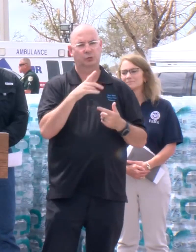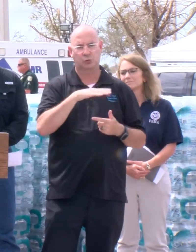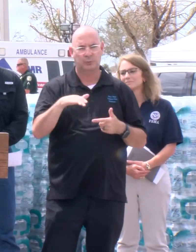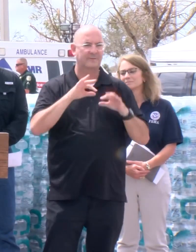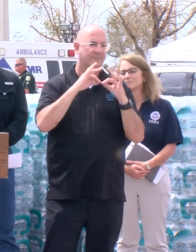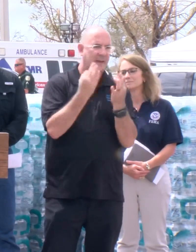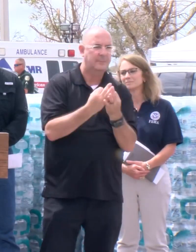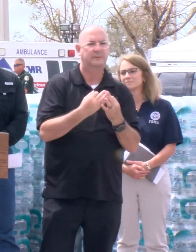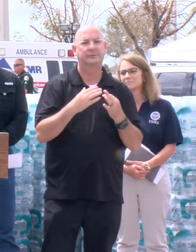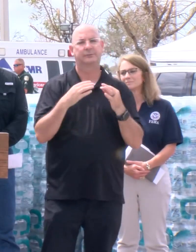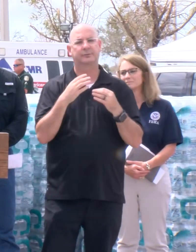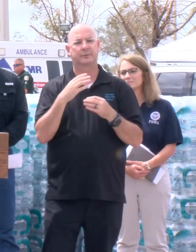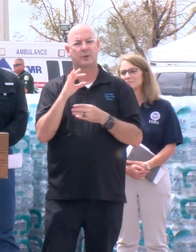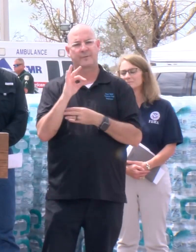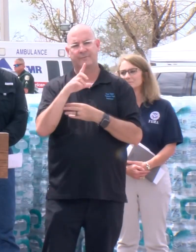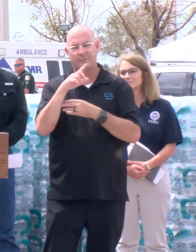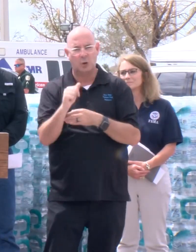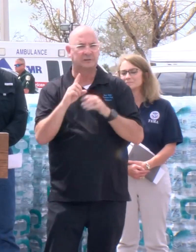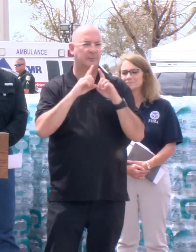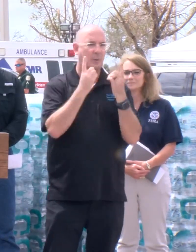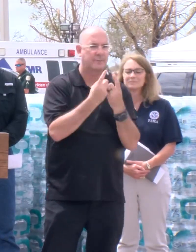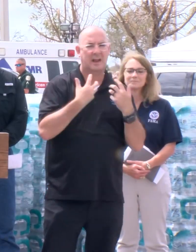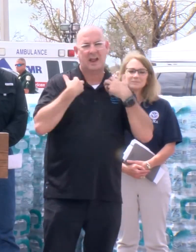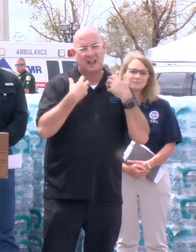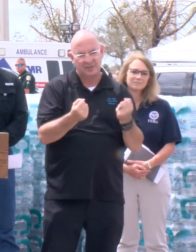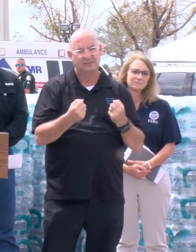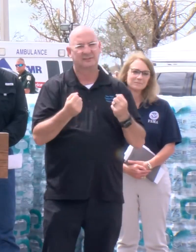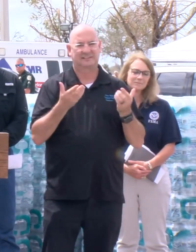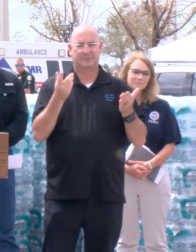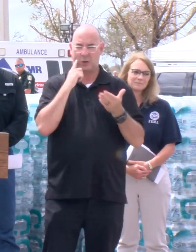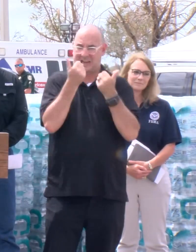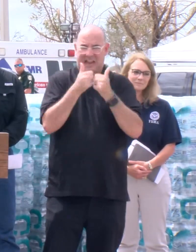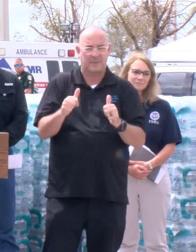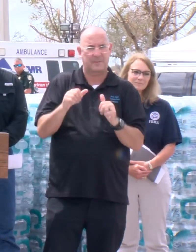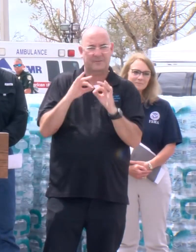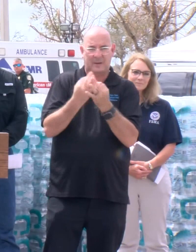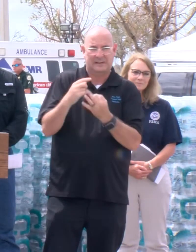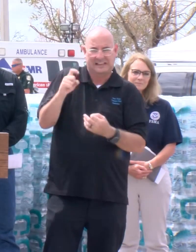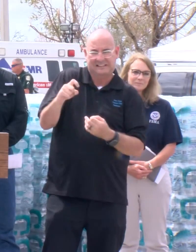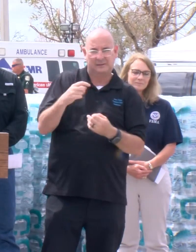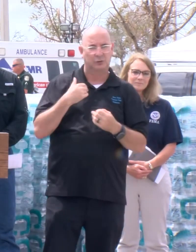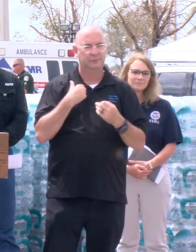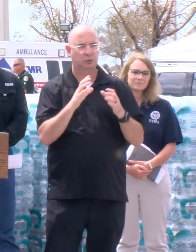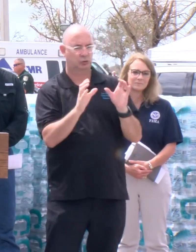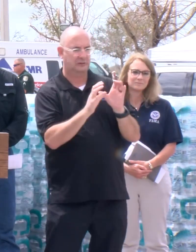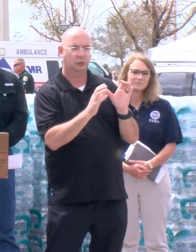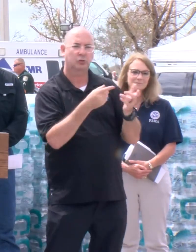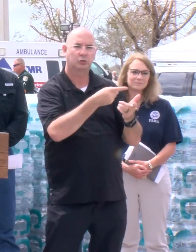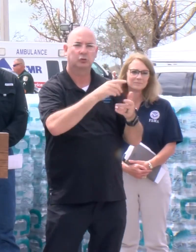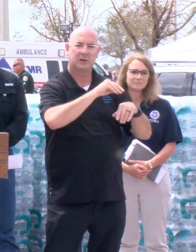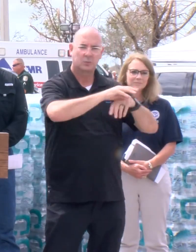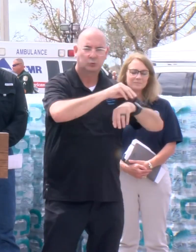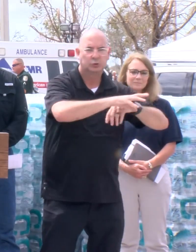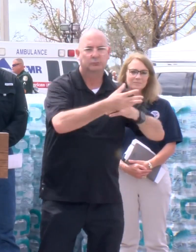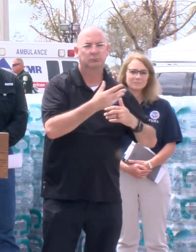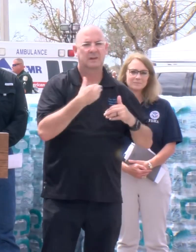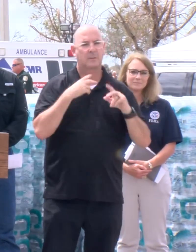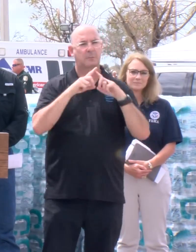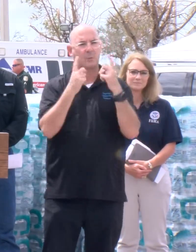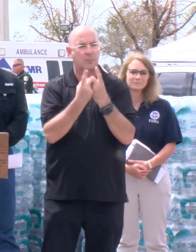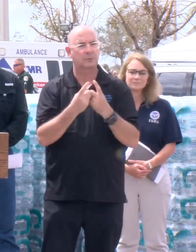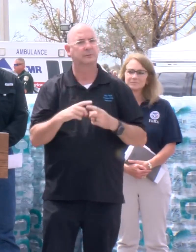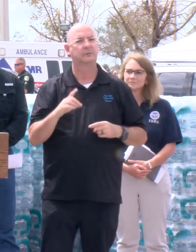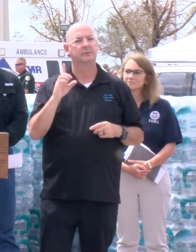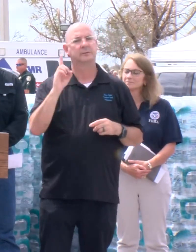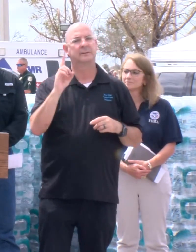with any family needs, crisis counseling, and all the services they provide. Our Department of Veterans Affairs in the state of